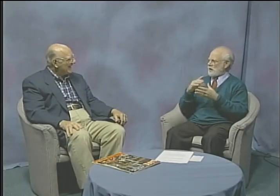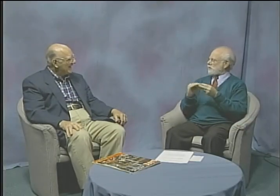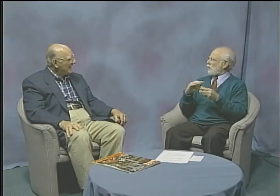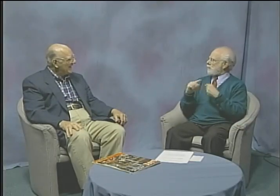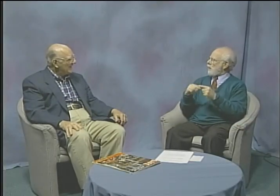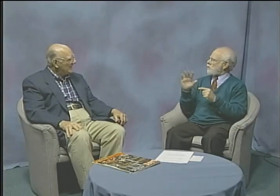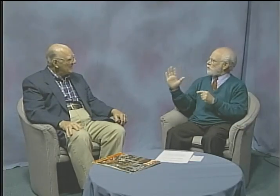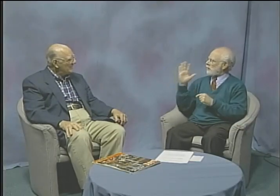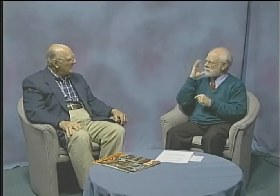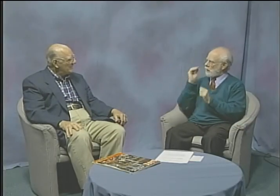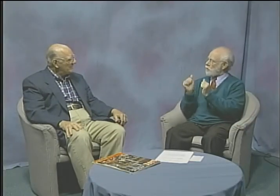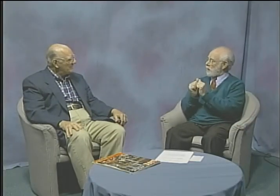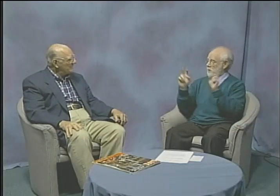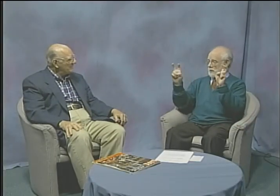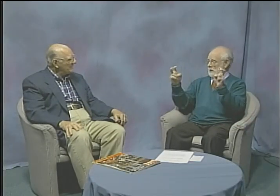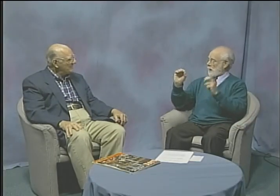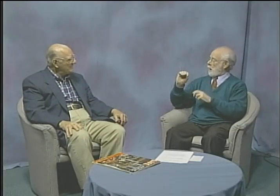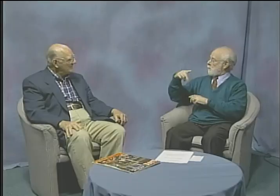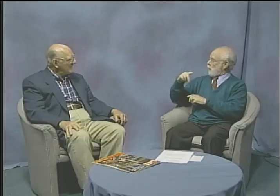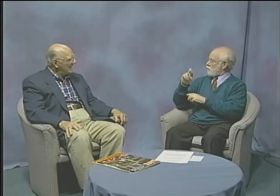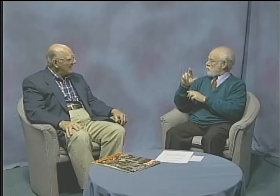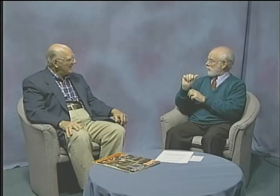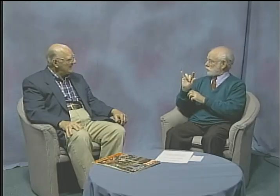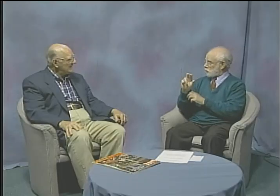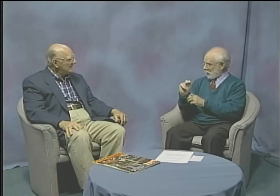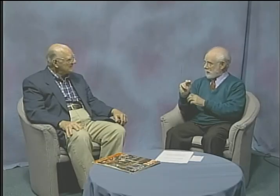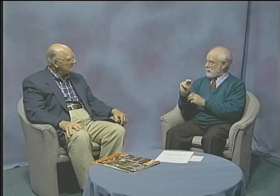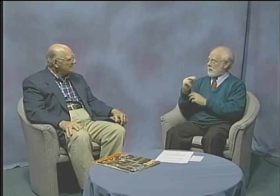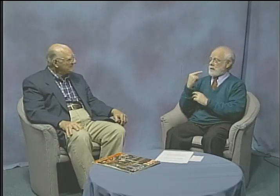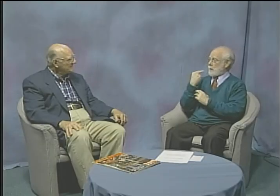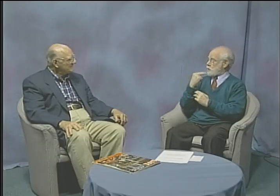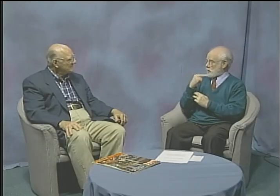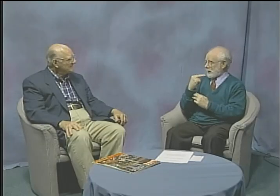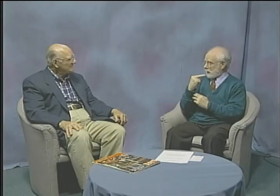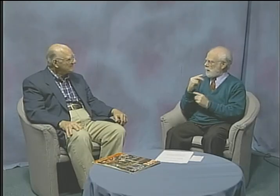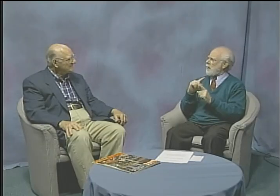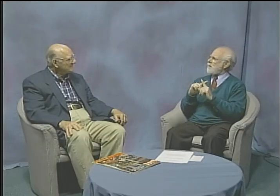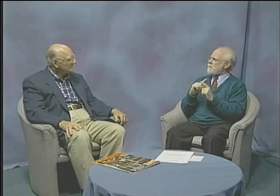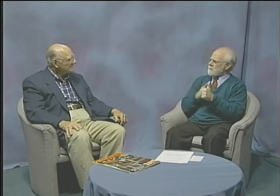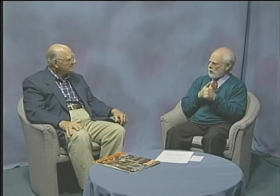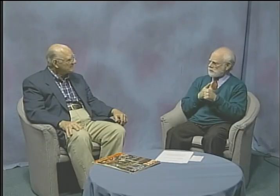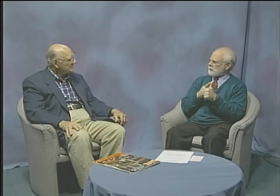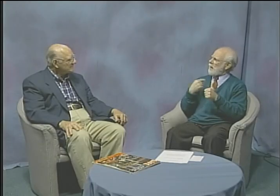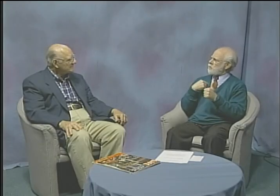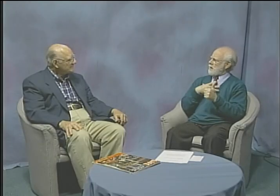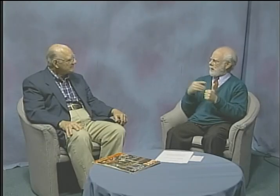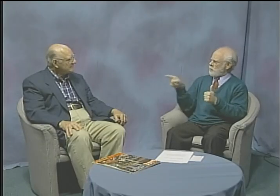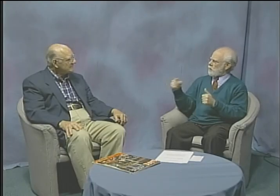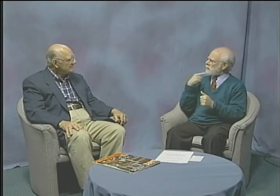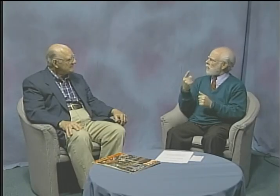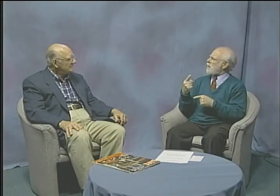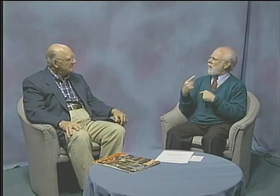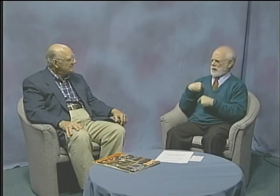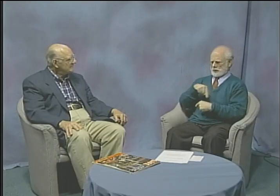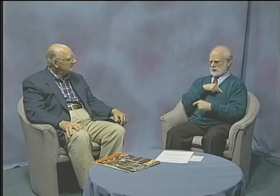Now, I'd like you to tell the story about your experience with Operation Lipread. But first, I'd like you to tell